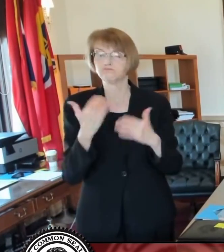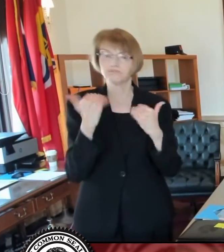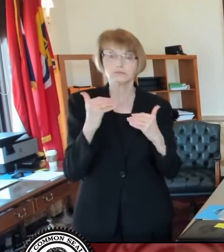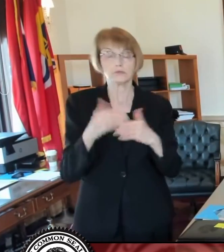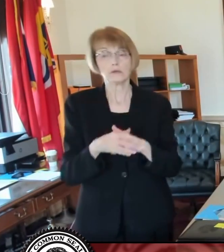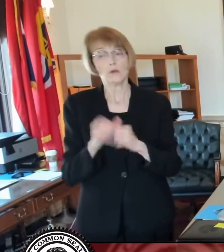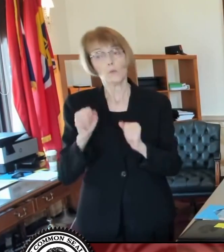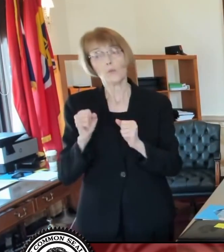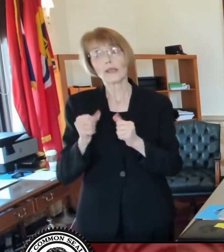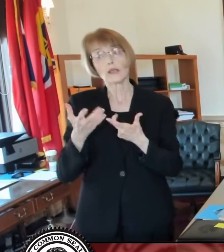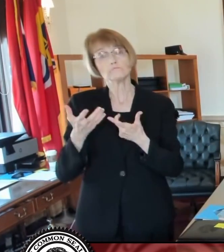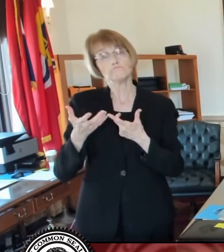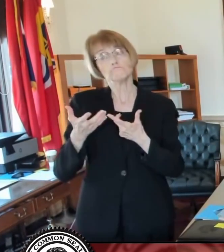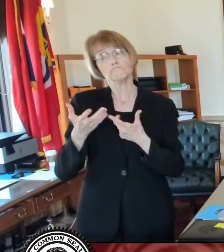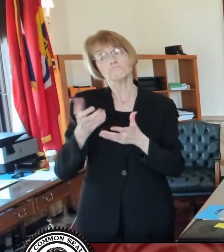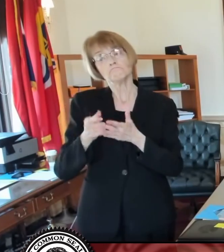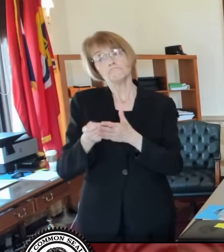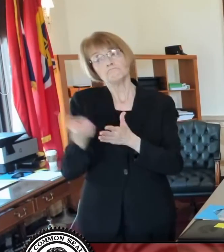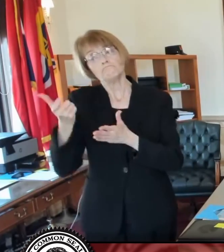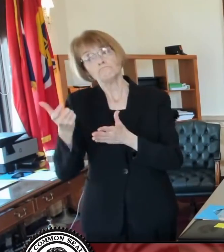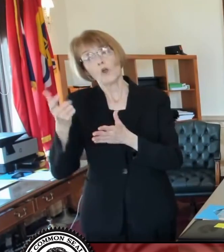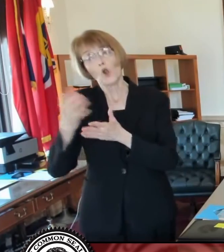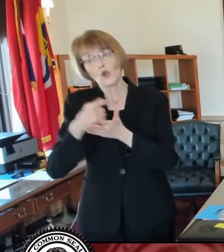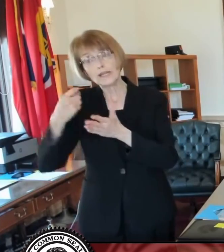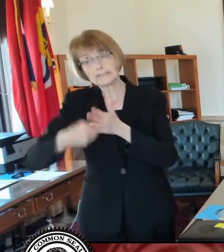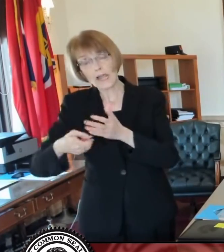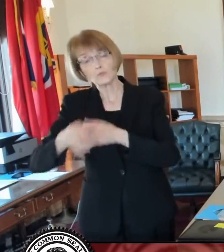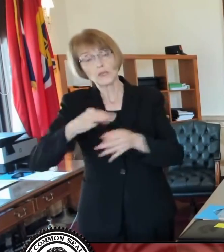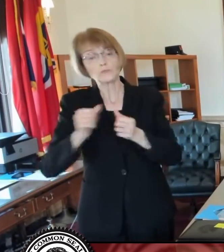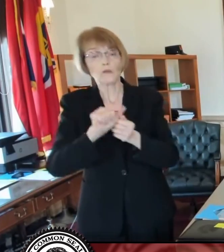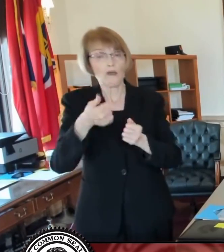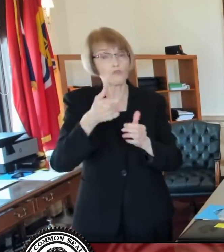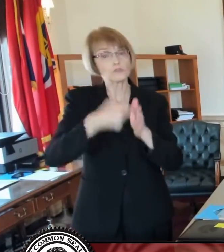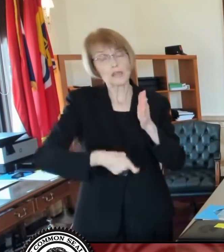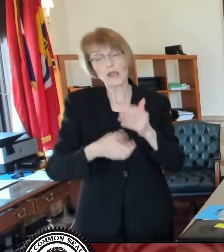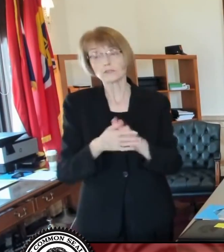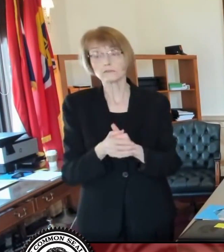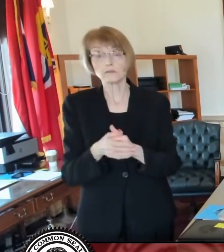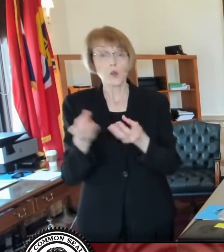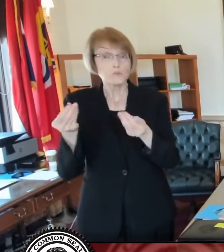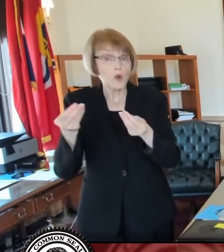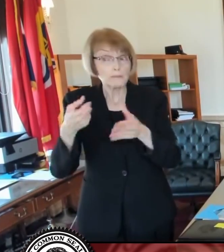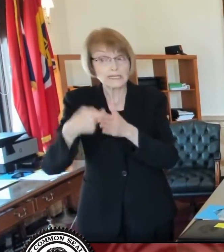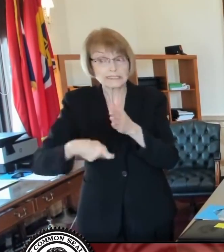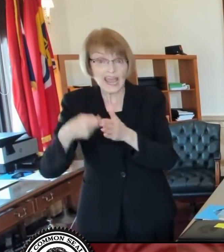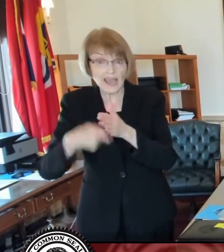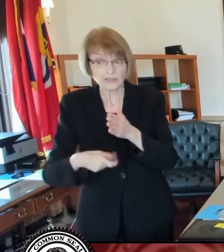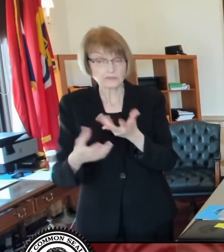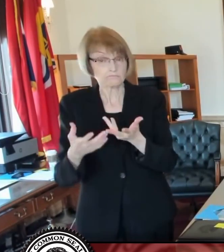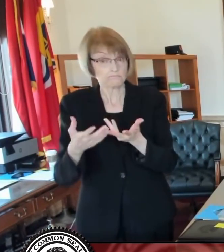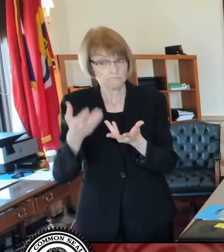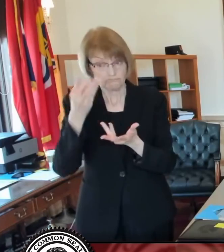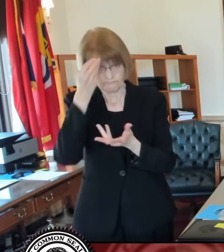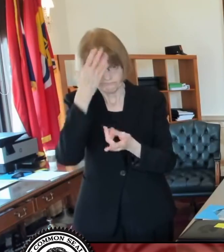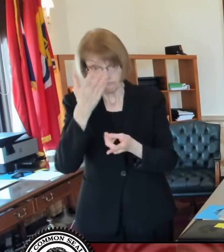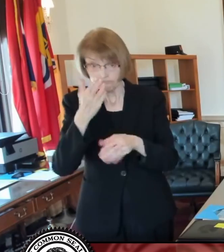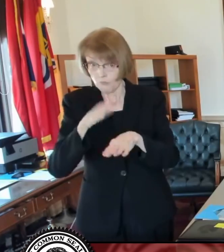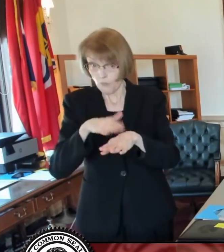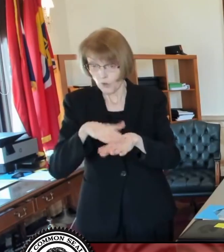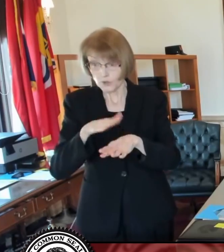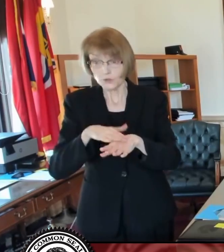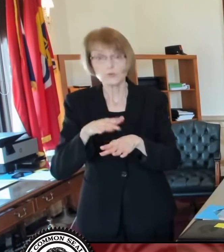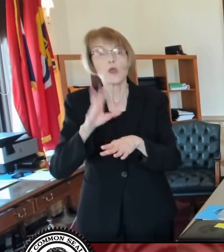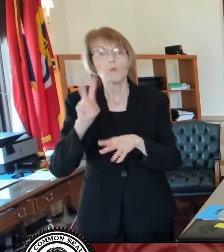earnings tax with a different tax. We could. If we replaced it with a property tax, your property taxes would almost double. If we replaced it